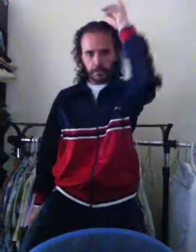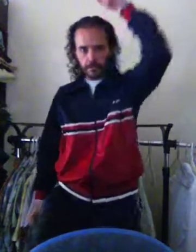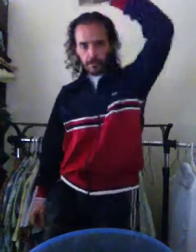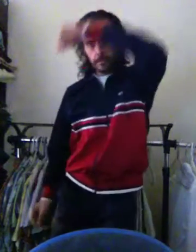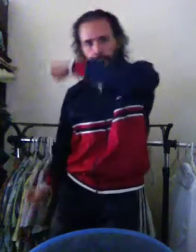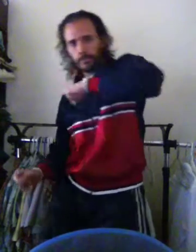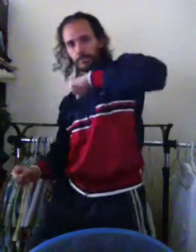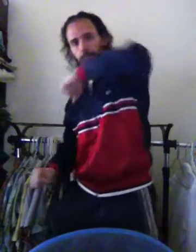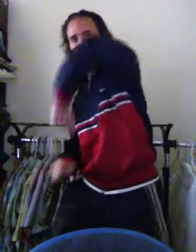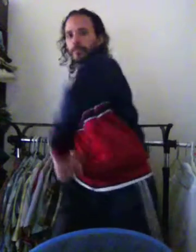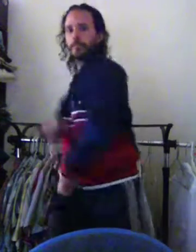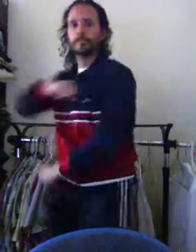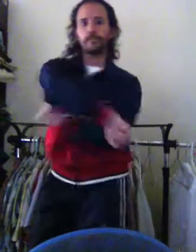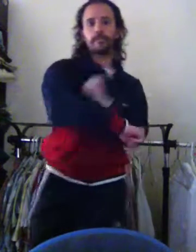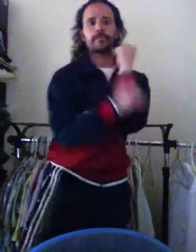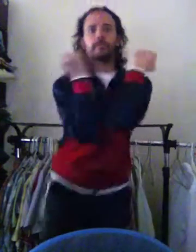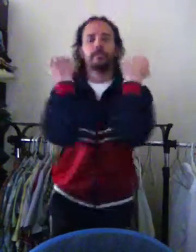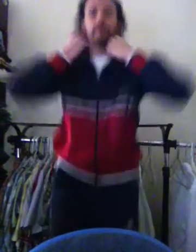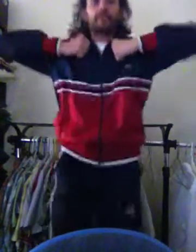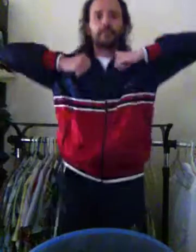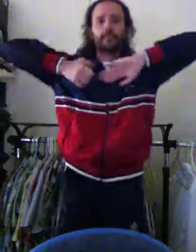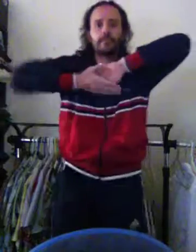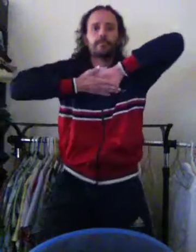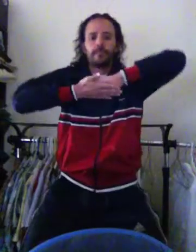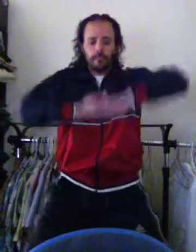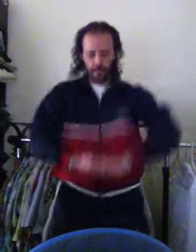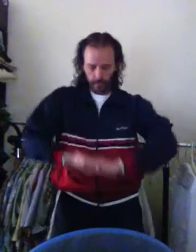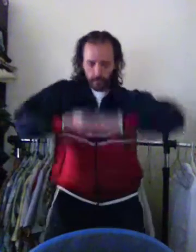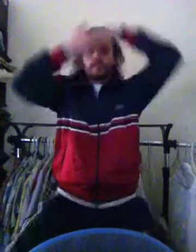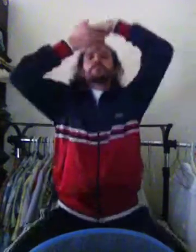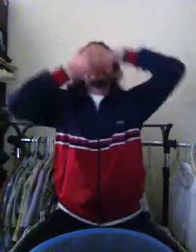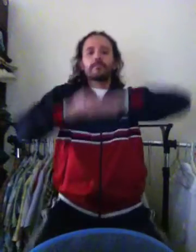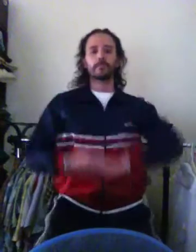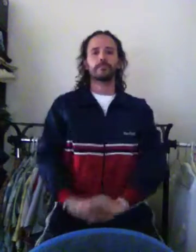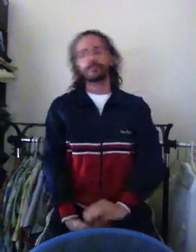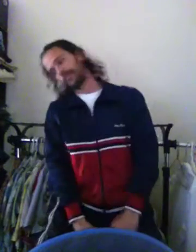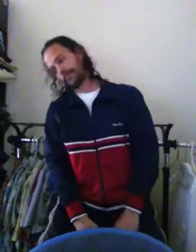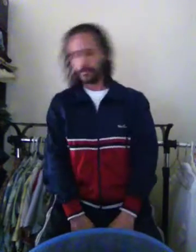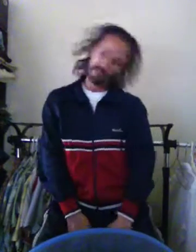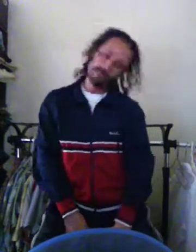Too much light in this window, don't wake me up.